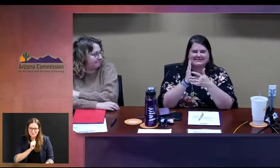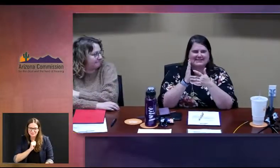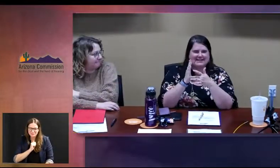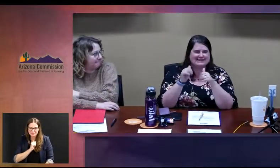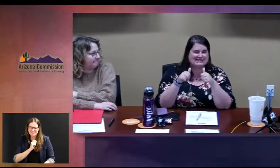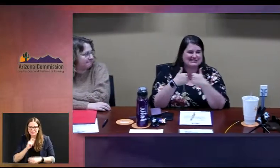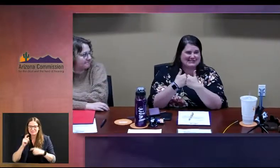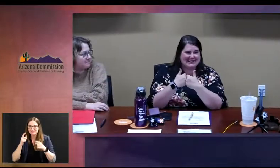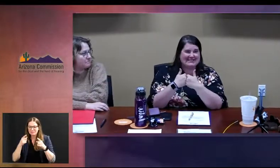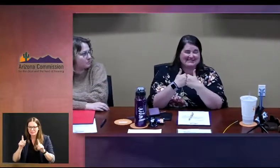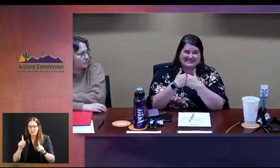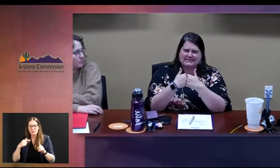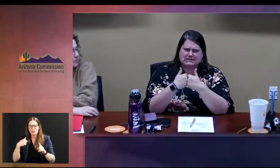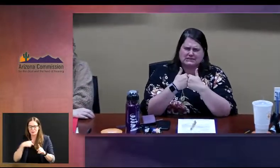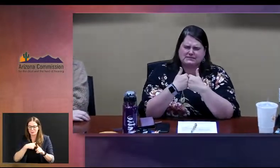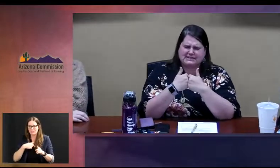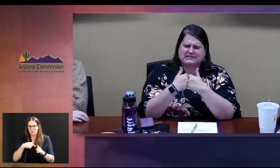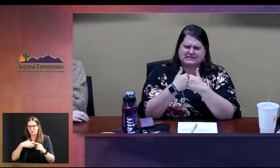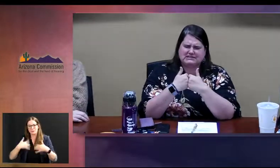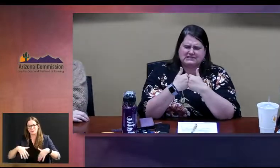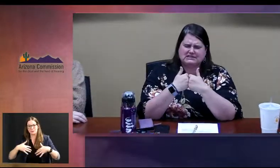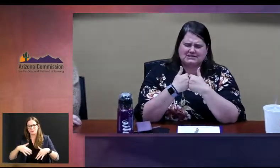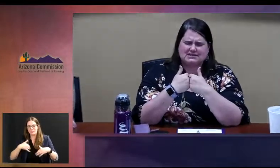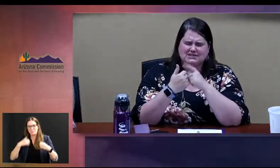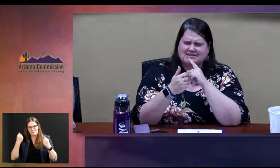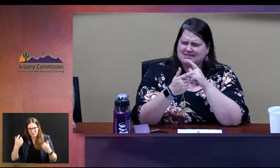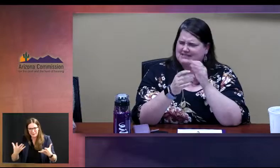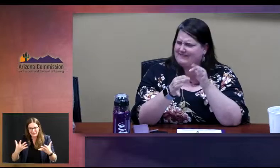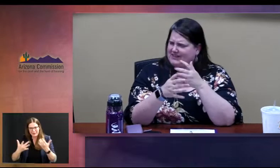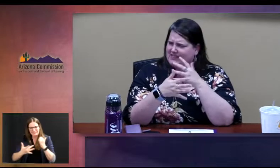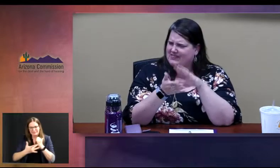we address several technology challenges.